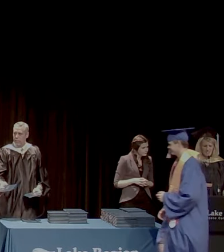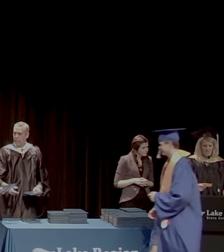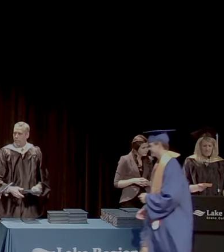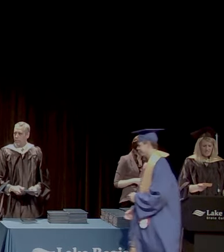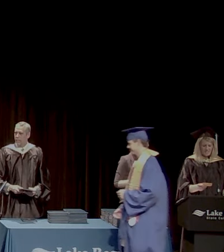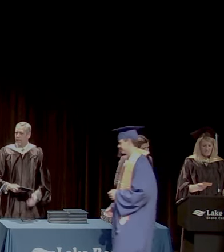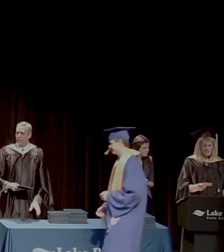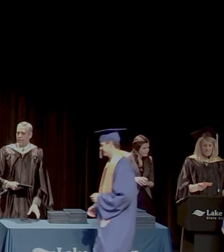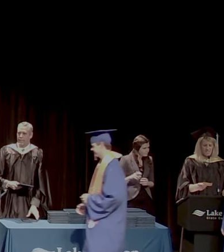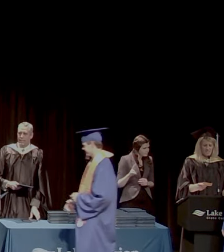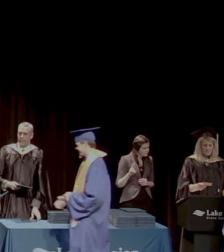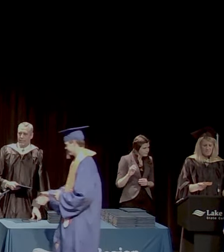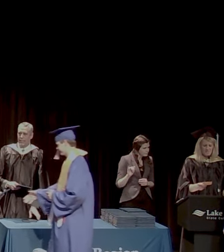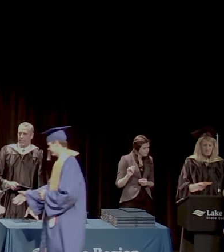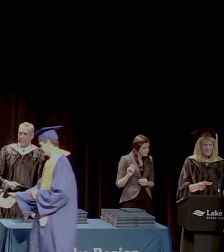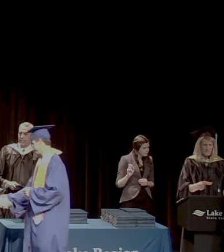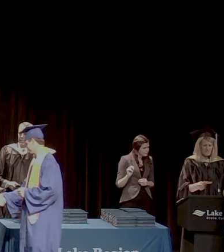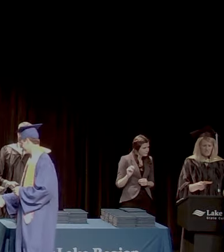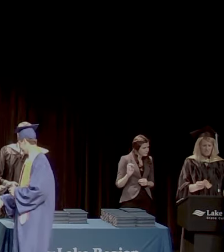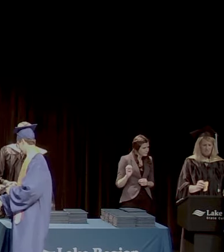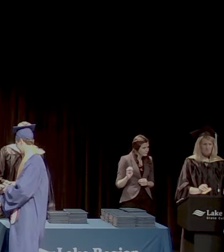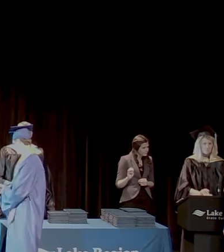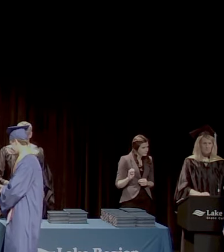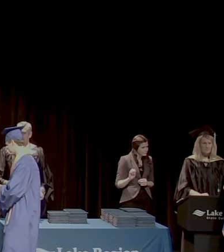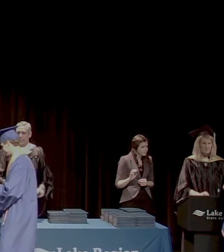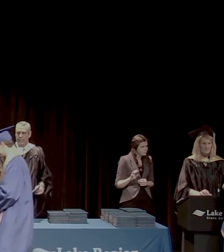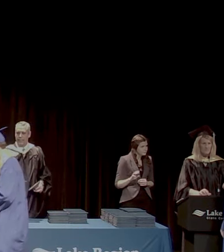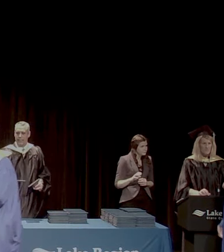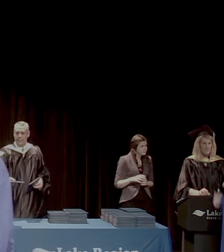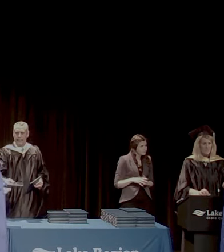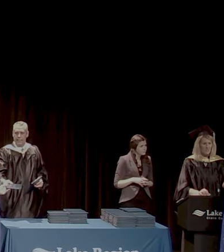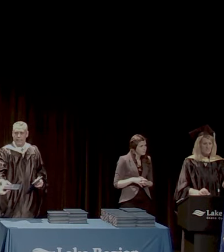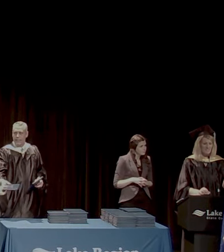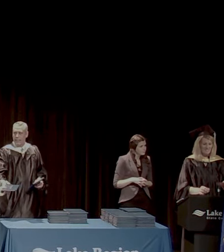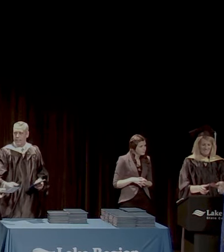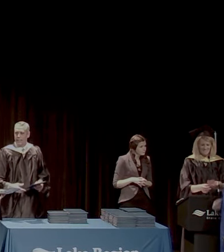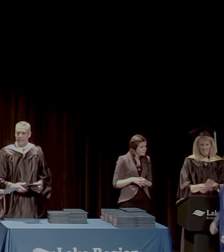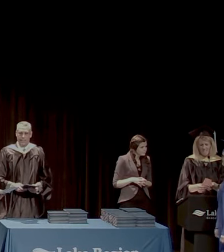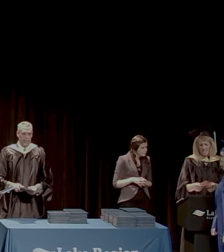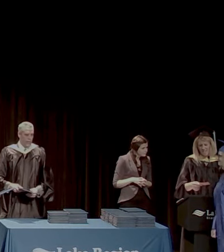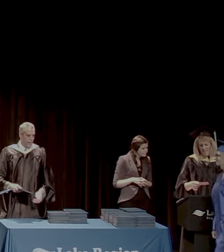Rylan Decheverry, Associate in Arts, Business Administration.